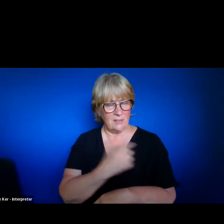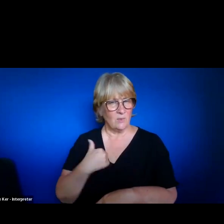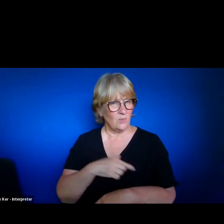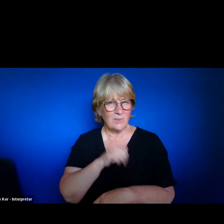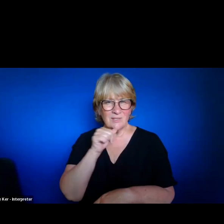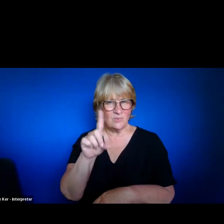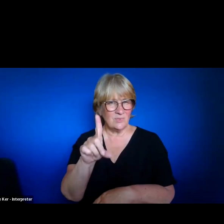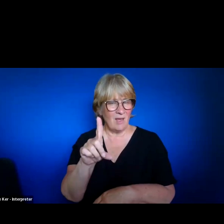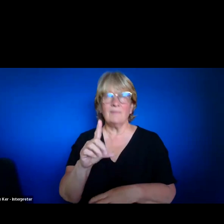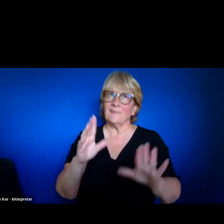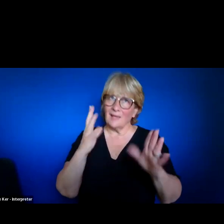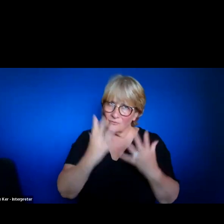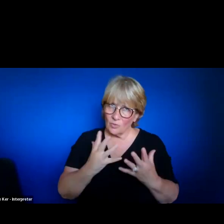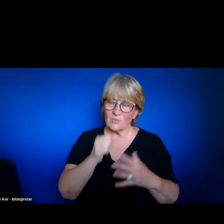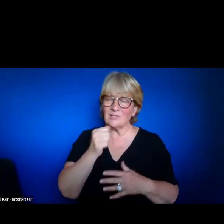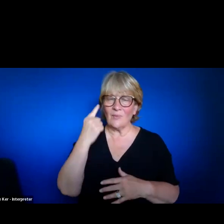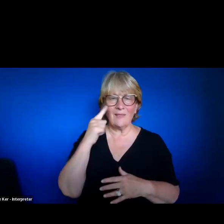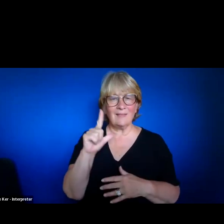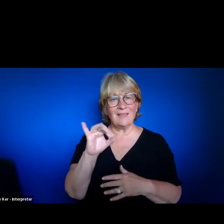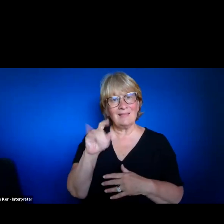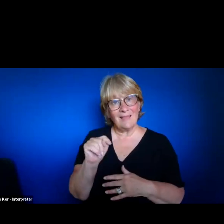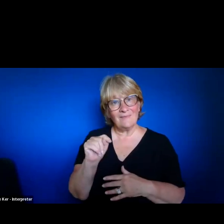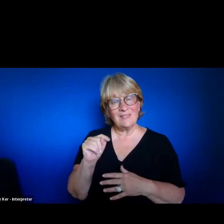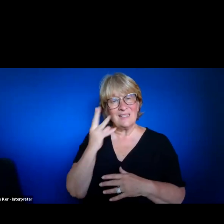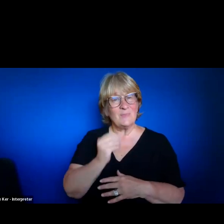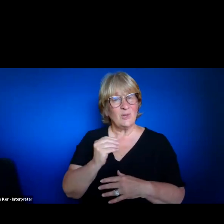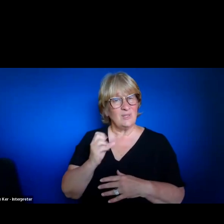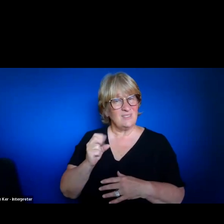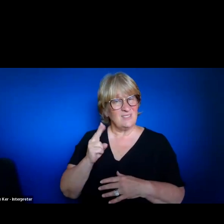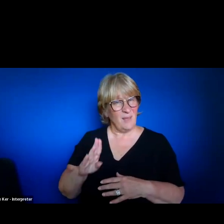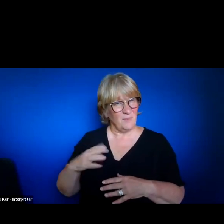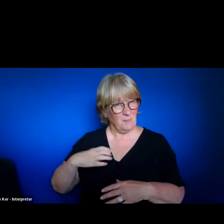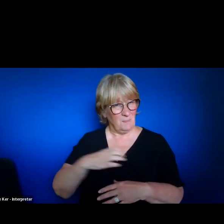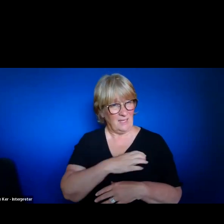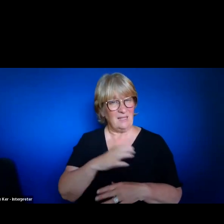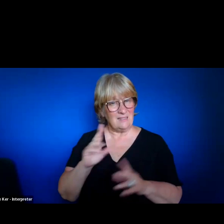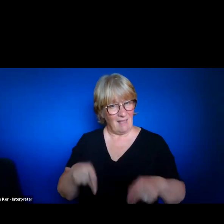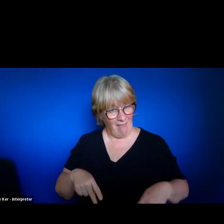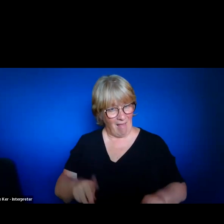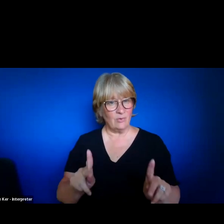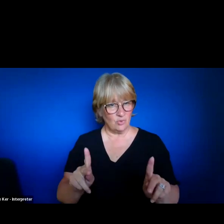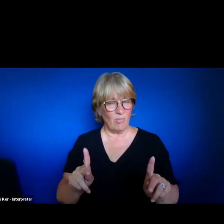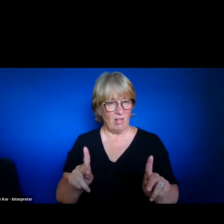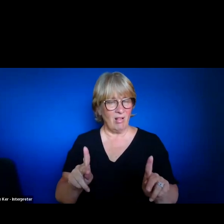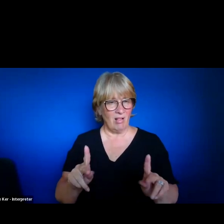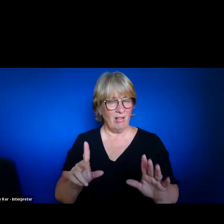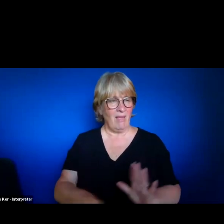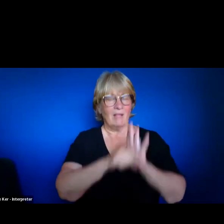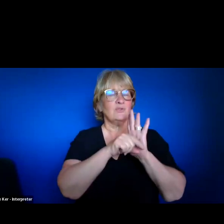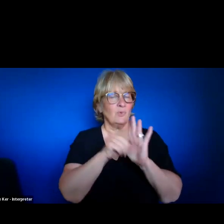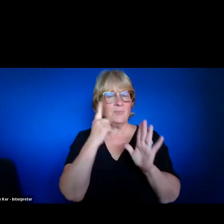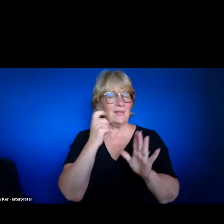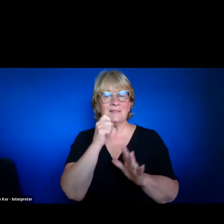not, unfortunately, we don't think the lived experience subcommittee group right now is currently eligible under what we've created because it's not an